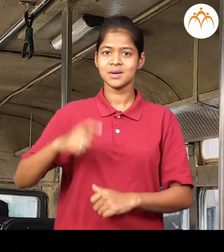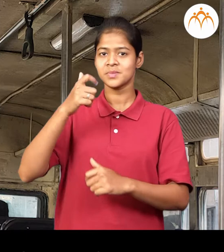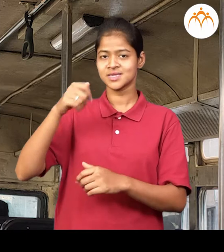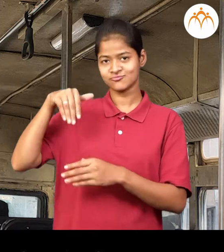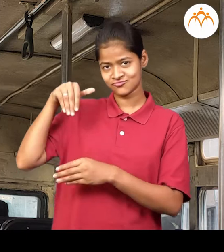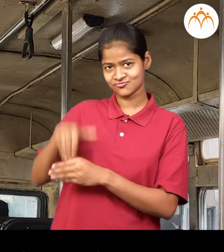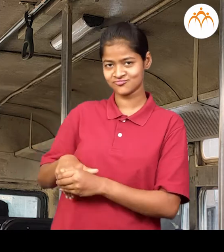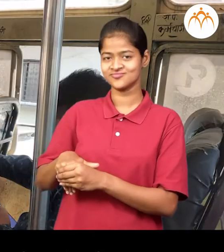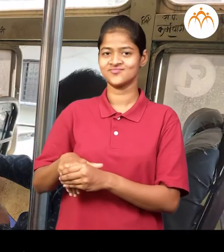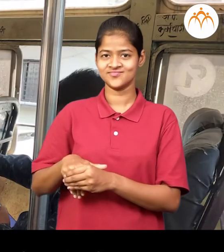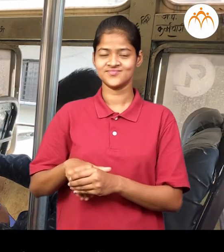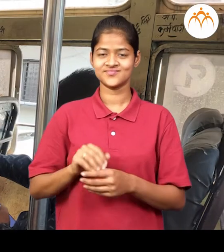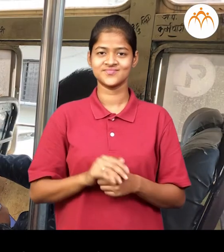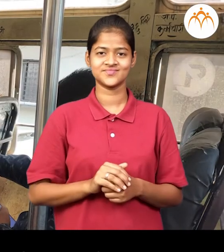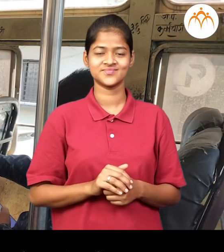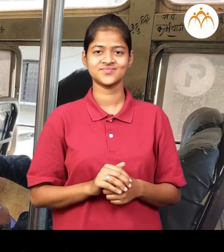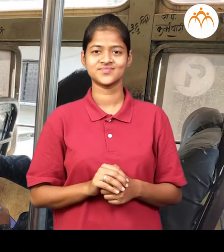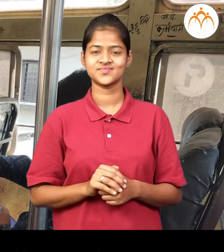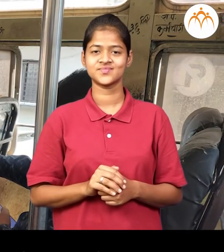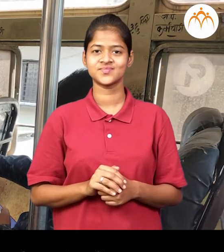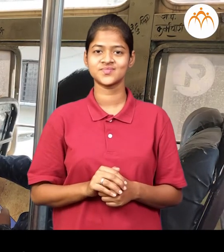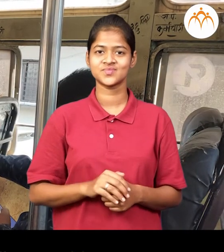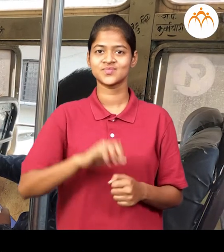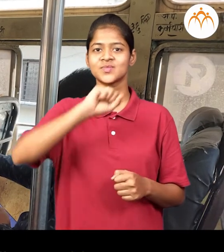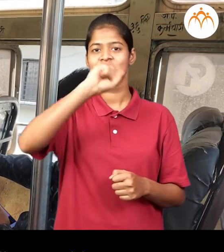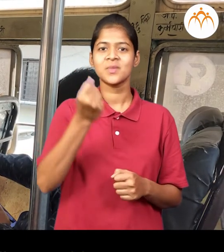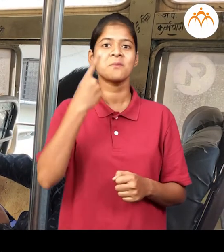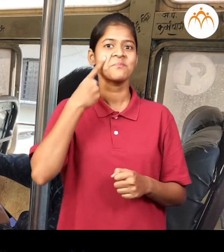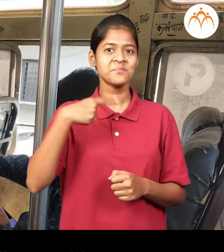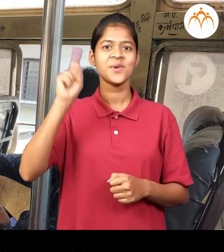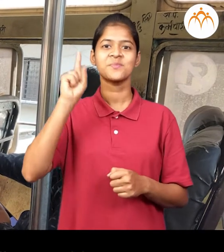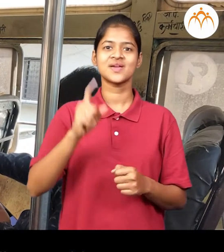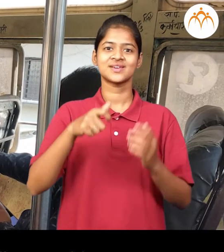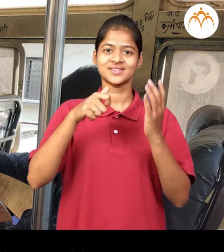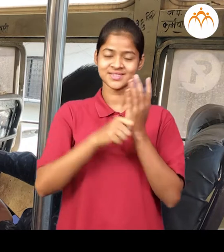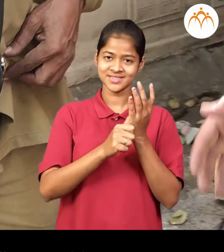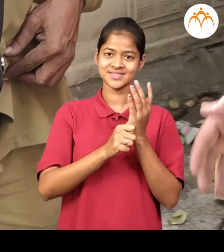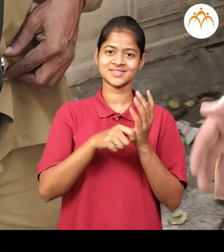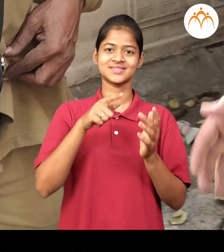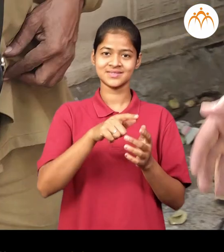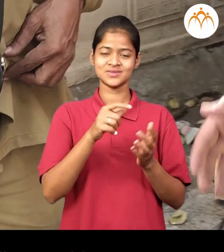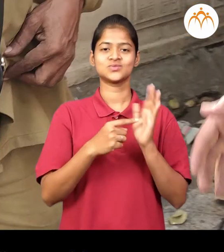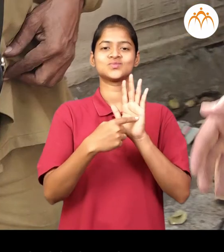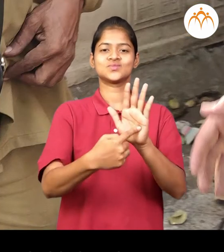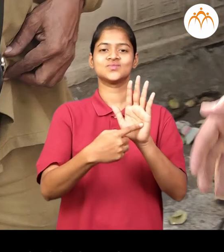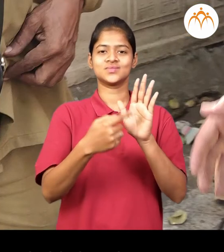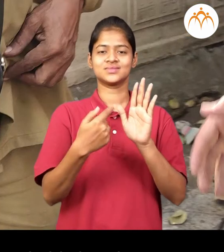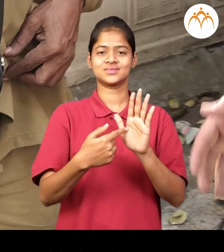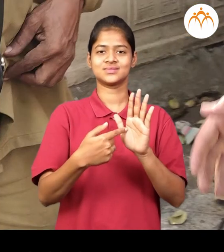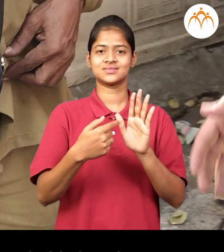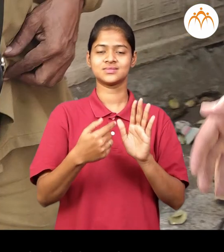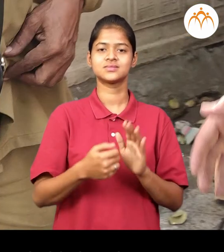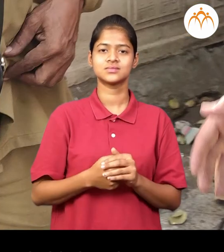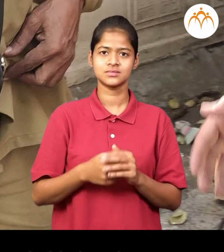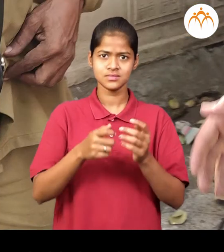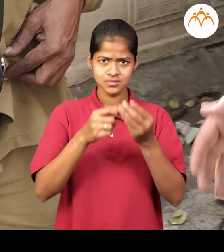was telling people where to seat. He had a ticket vending machine and a